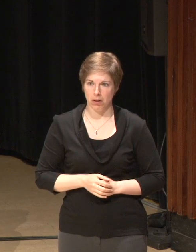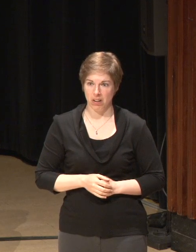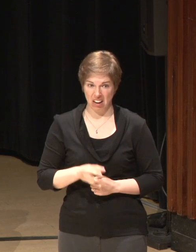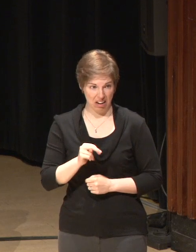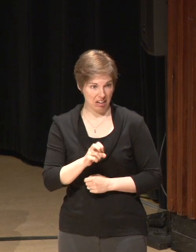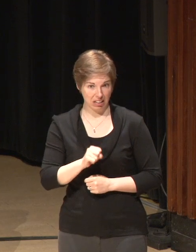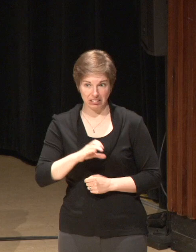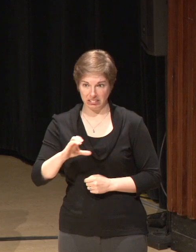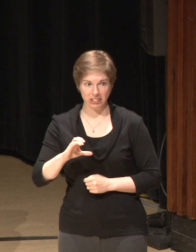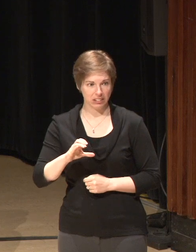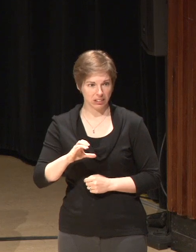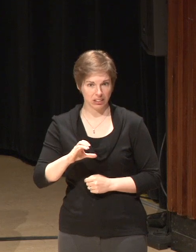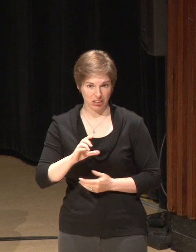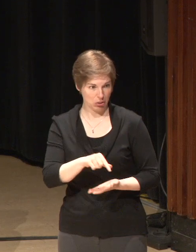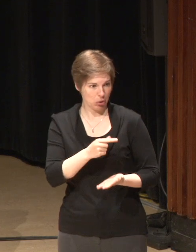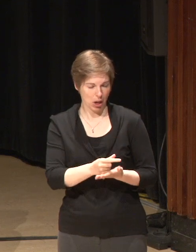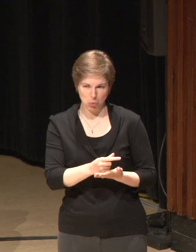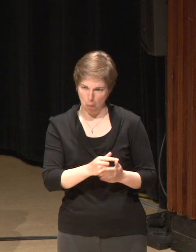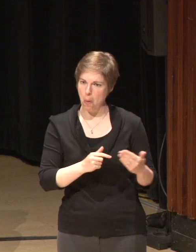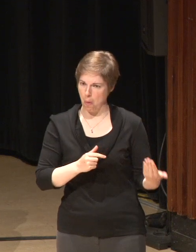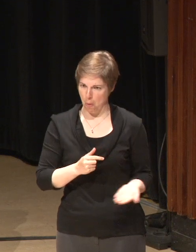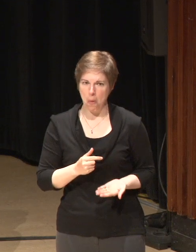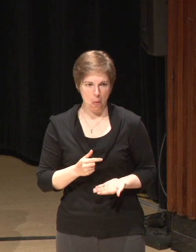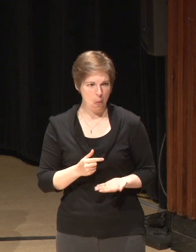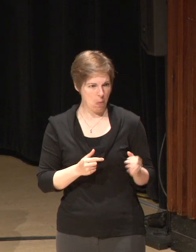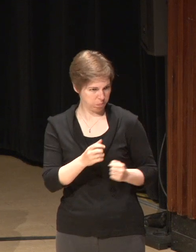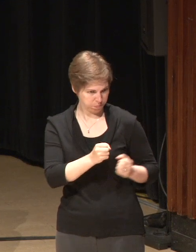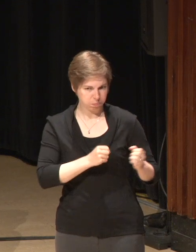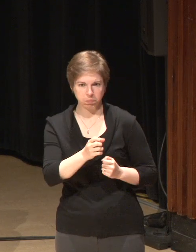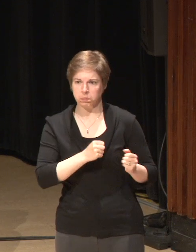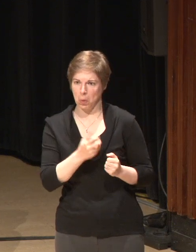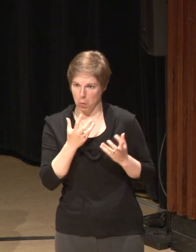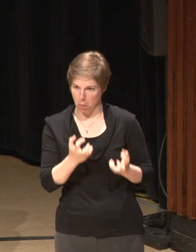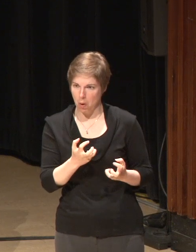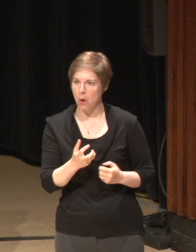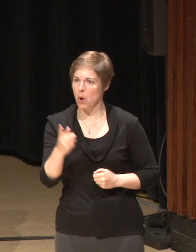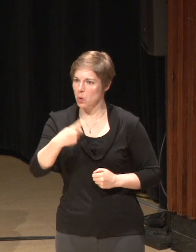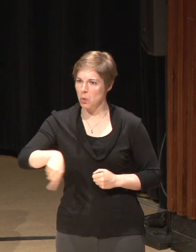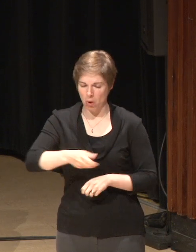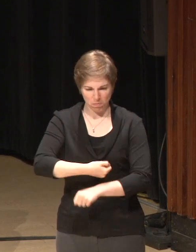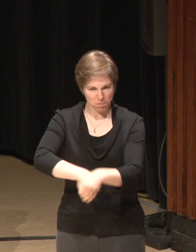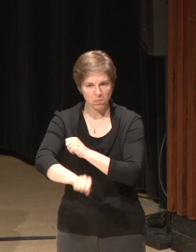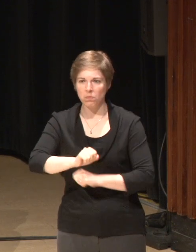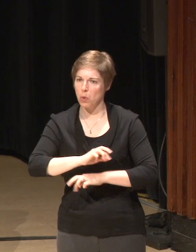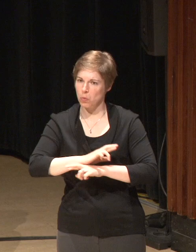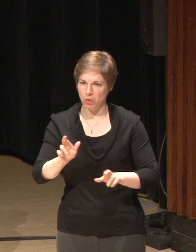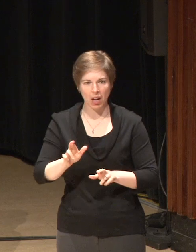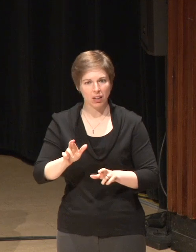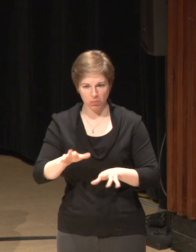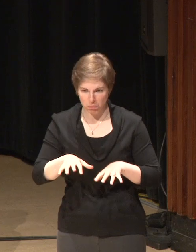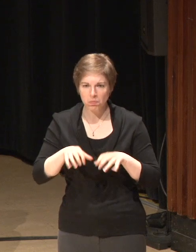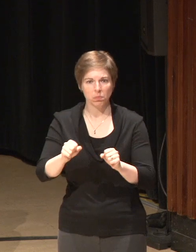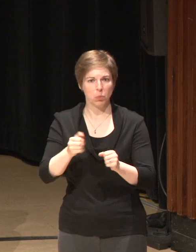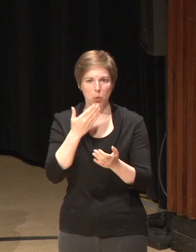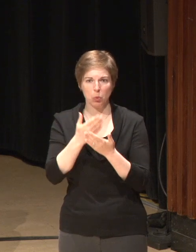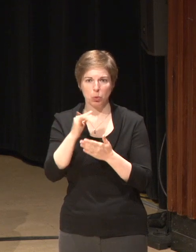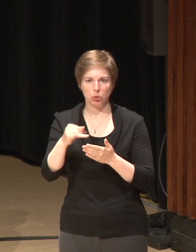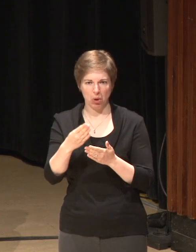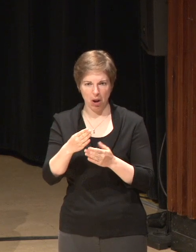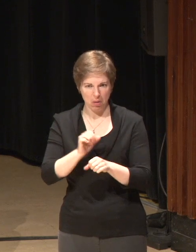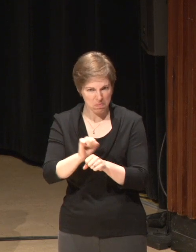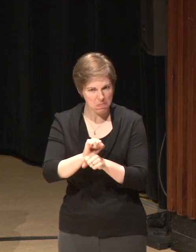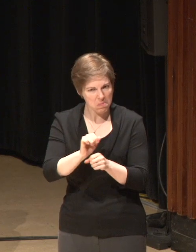NSCC grads are really welcome here. You are ready to take a good job and have a great